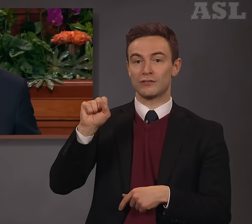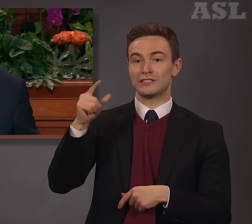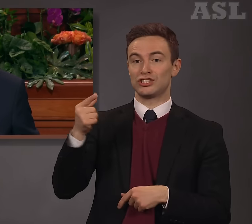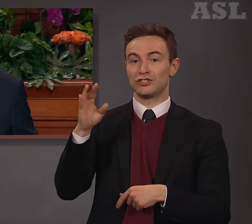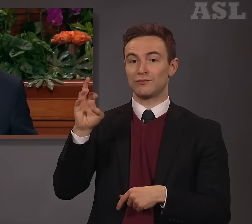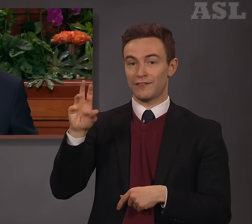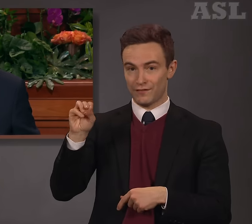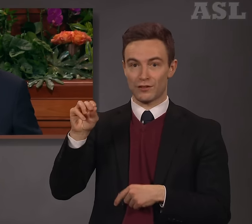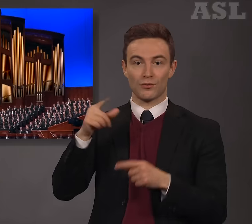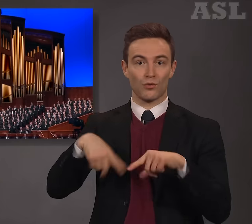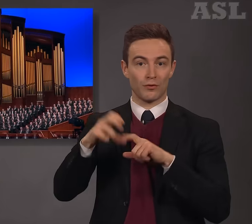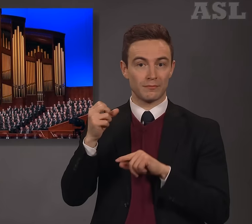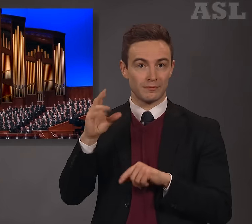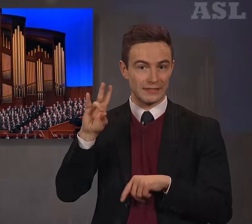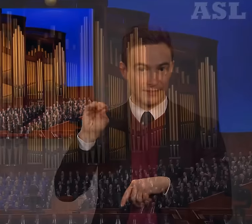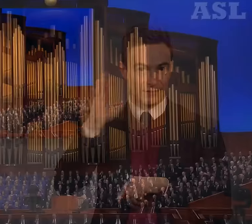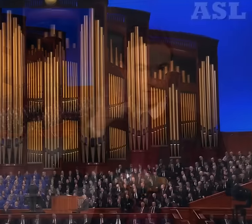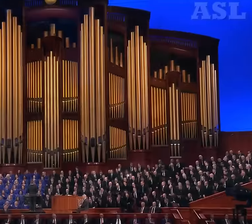of the 70.